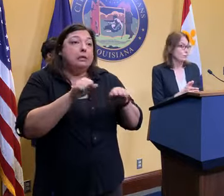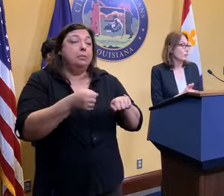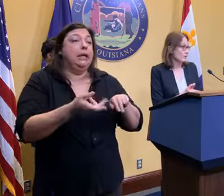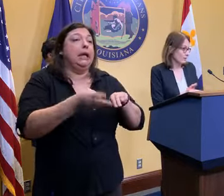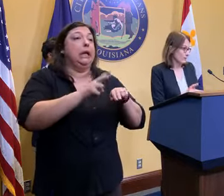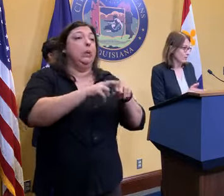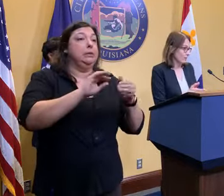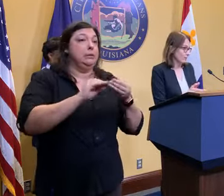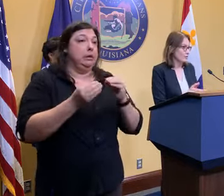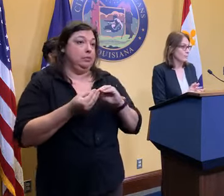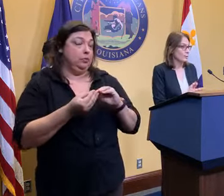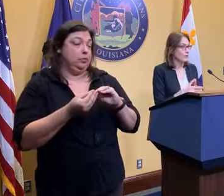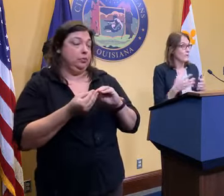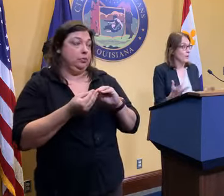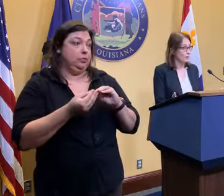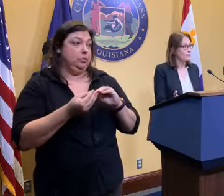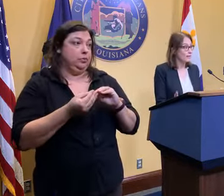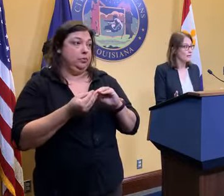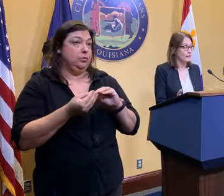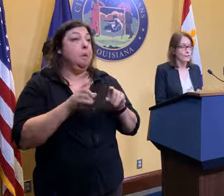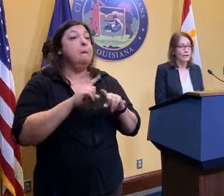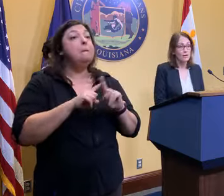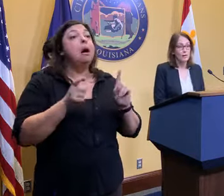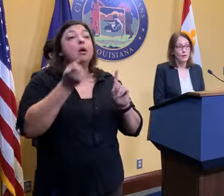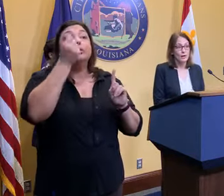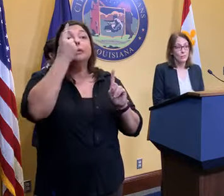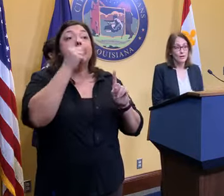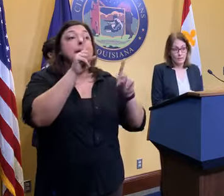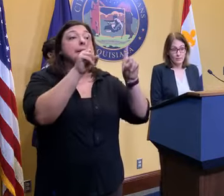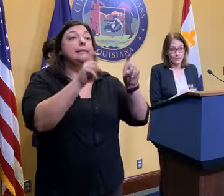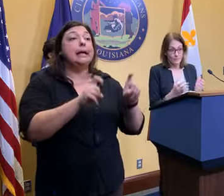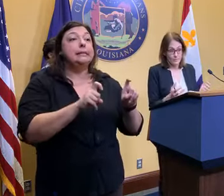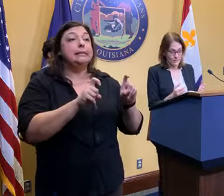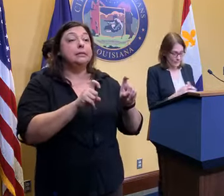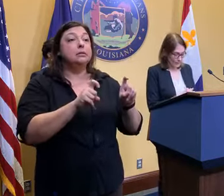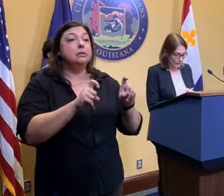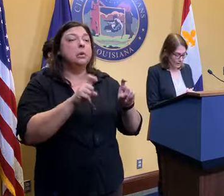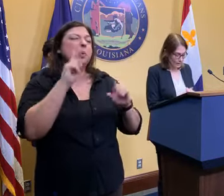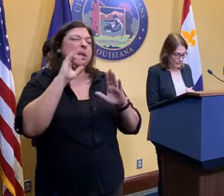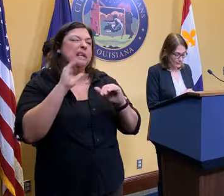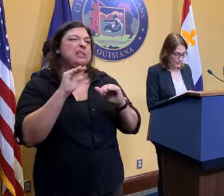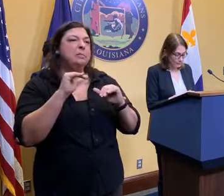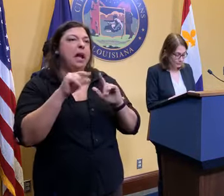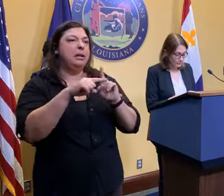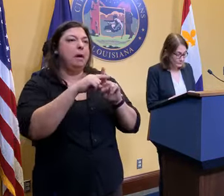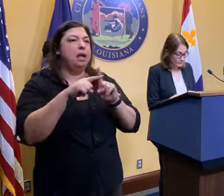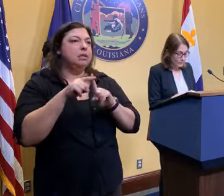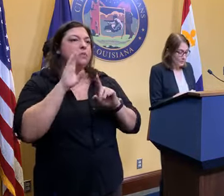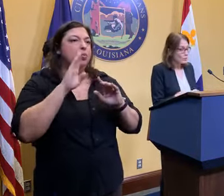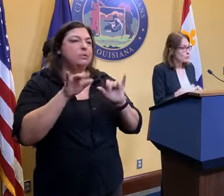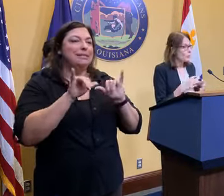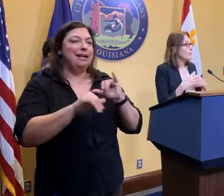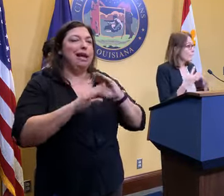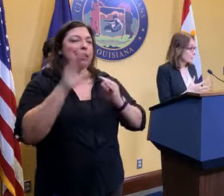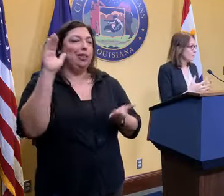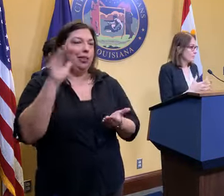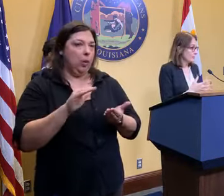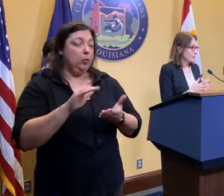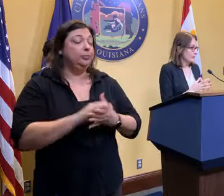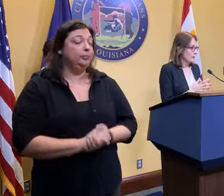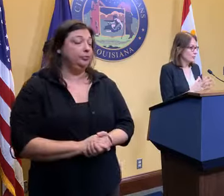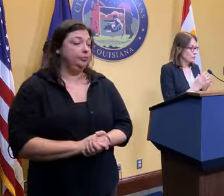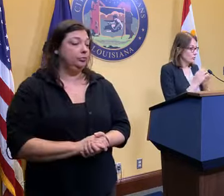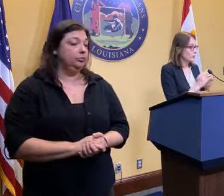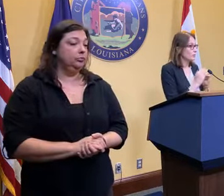to, and it will affect our numbers. But with the amount of testing, we expect the positivity rates to stay low. So because of all